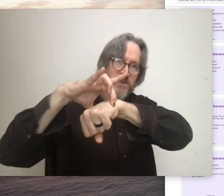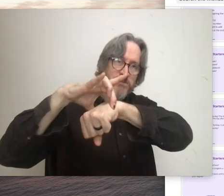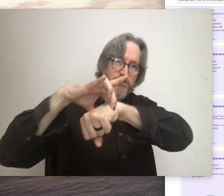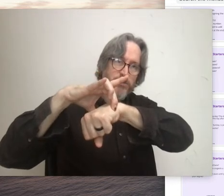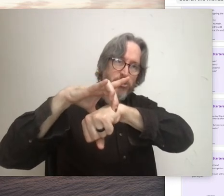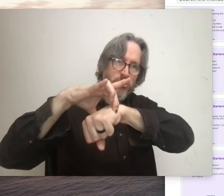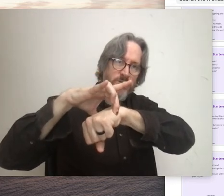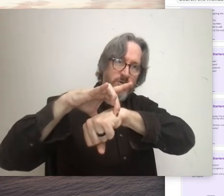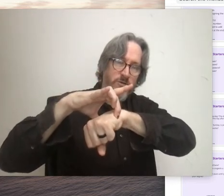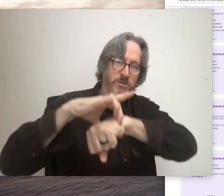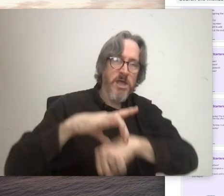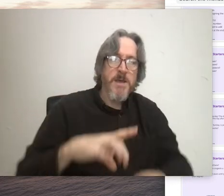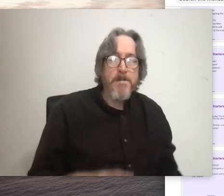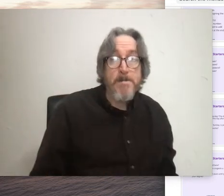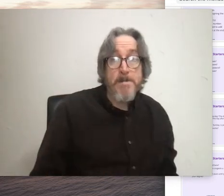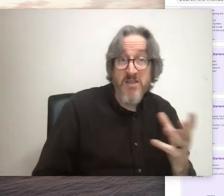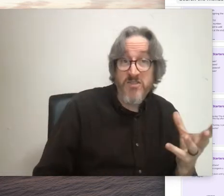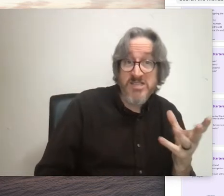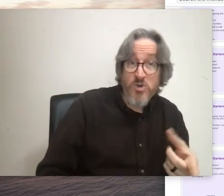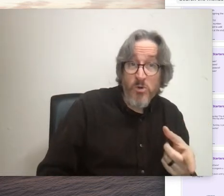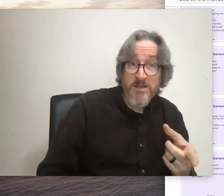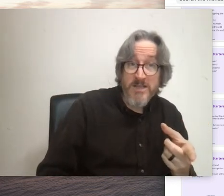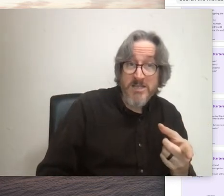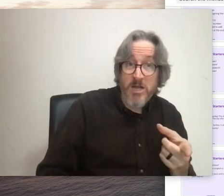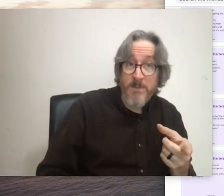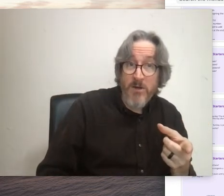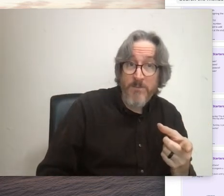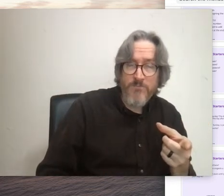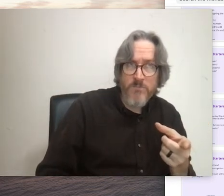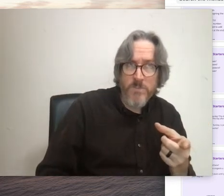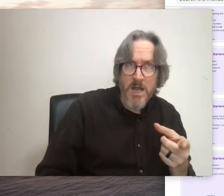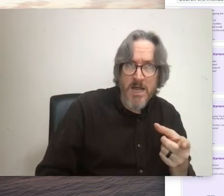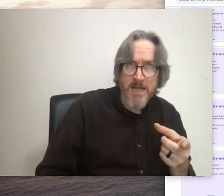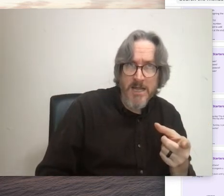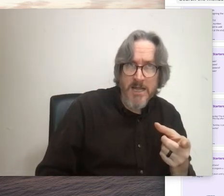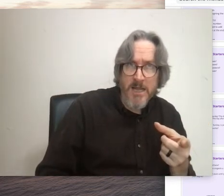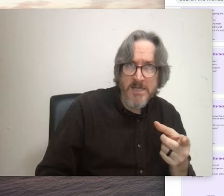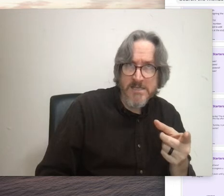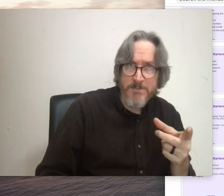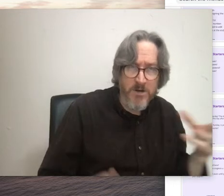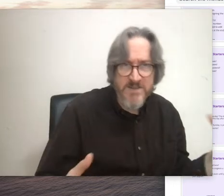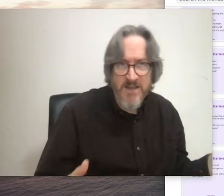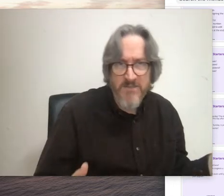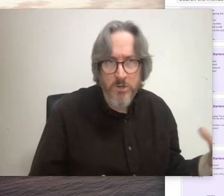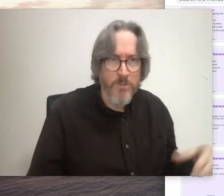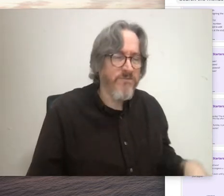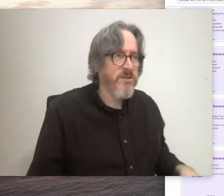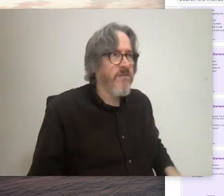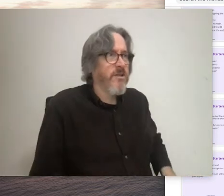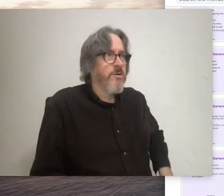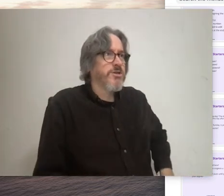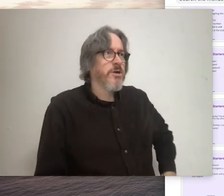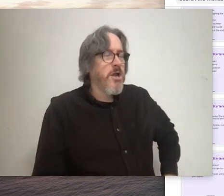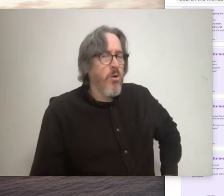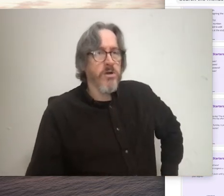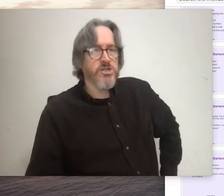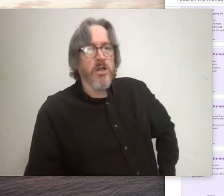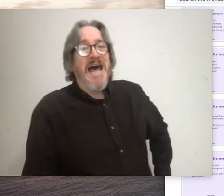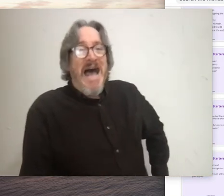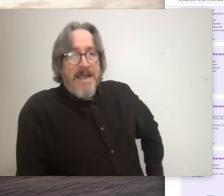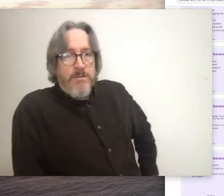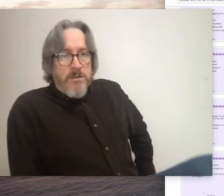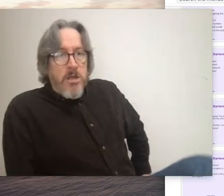this fist, Earth. The story that they talk about is part of deaf folklore, deaf literature,